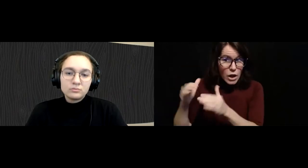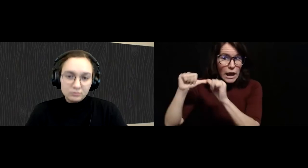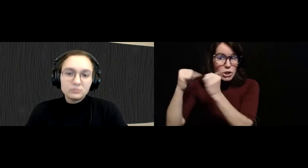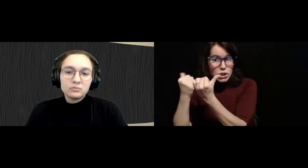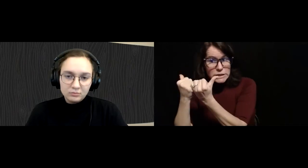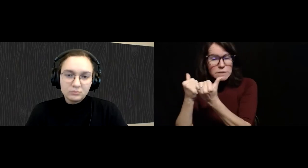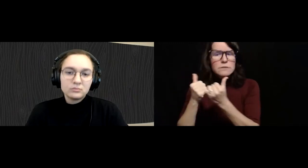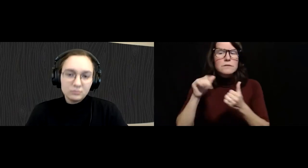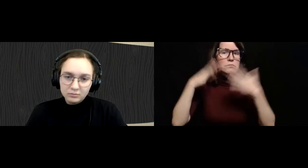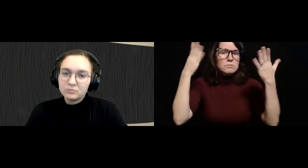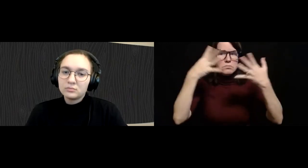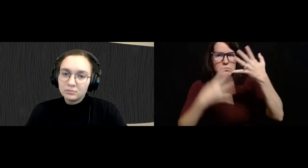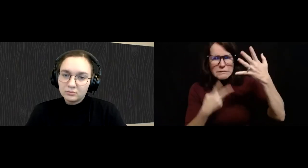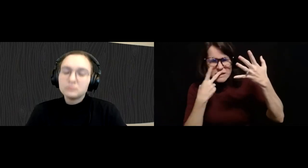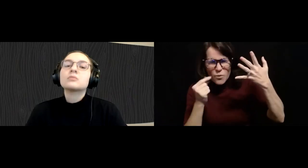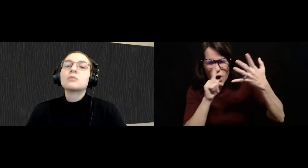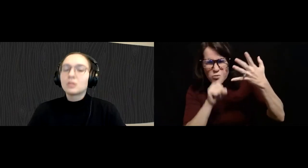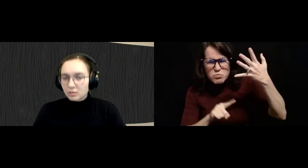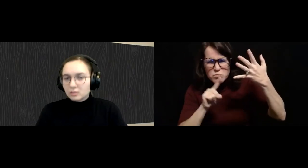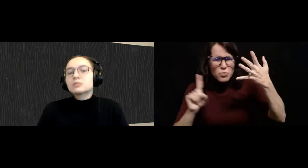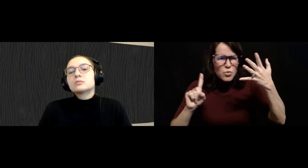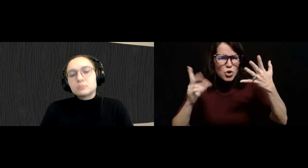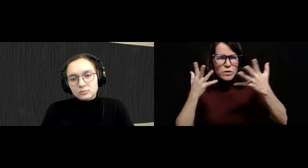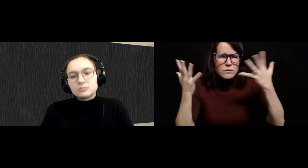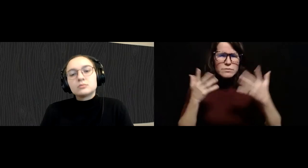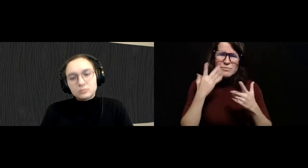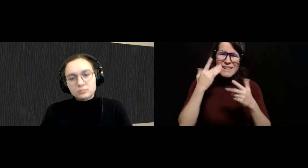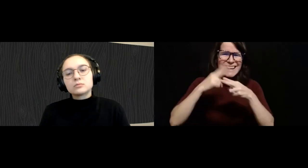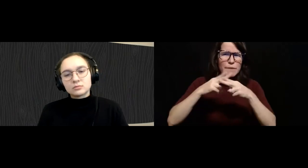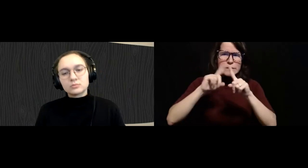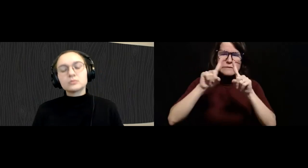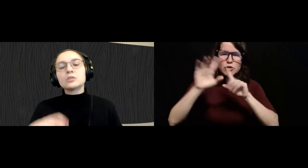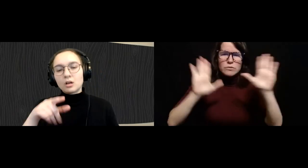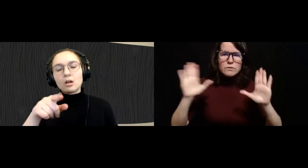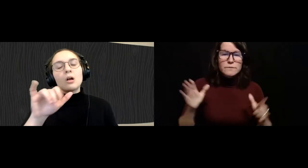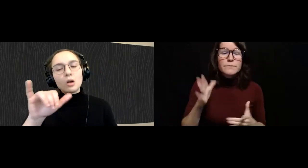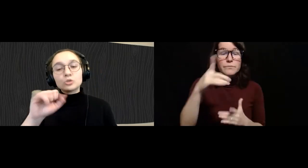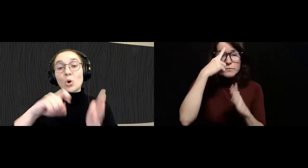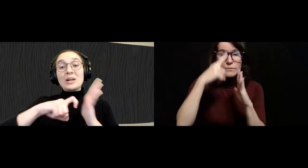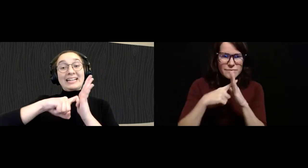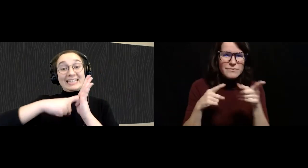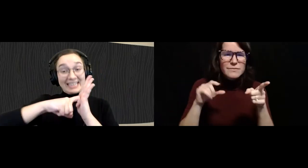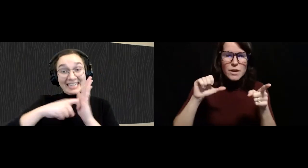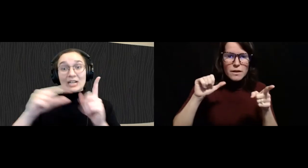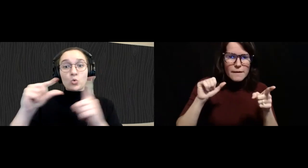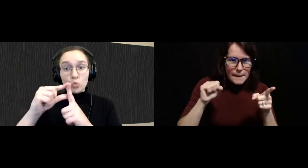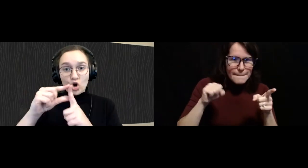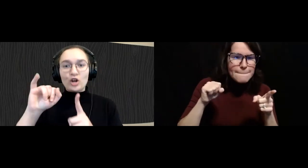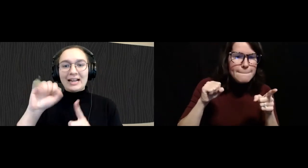support service provider agency. And you can see, you know, your location to see the name of the agency closest to you. So